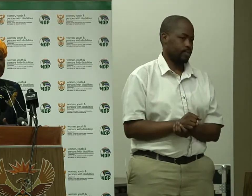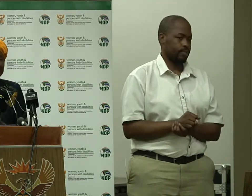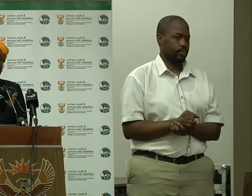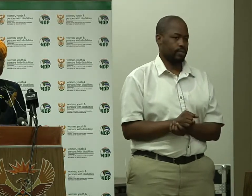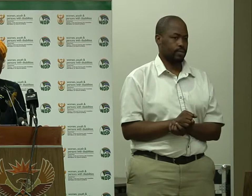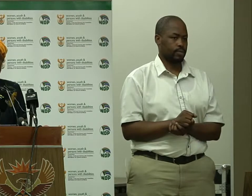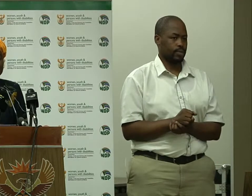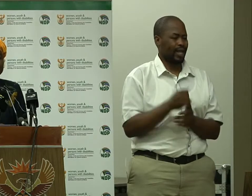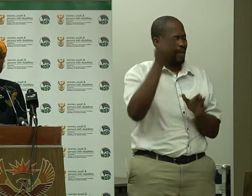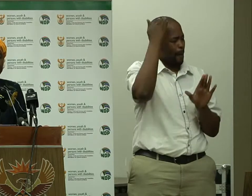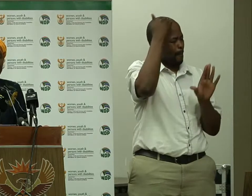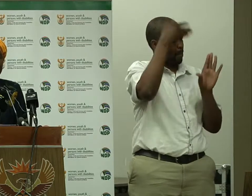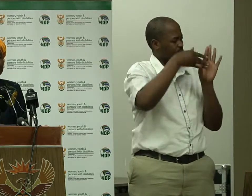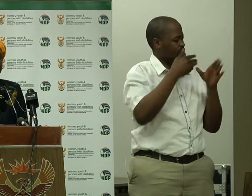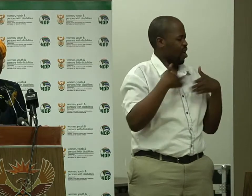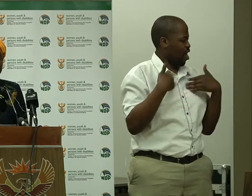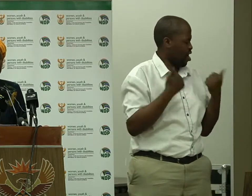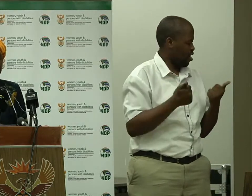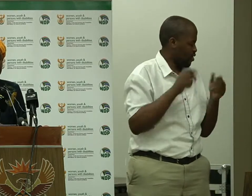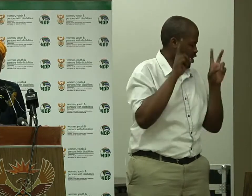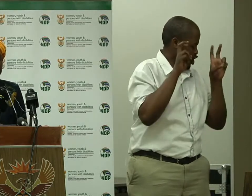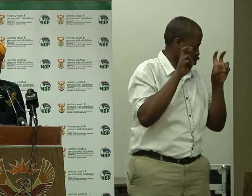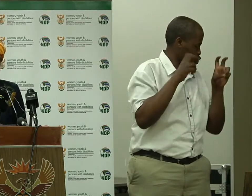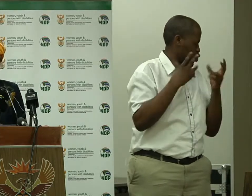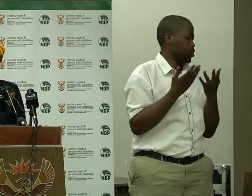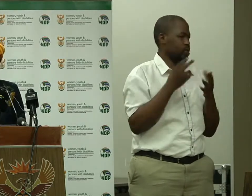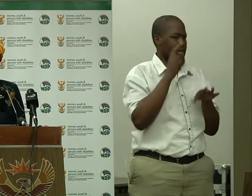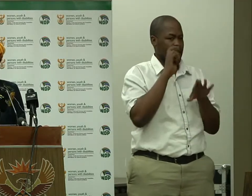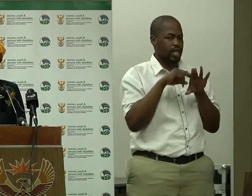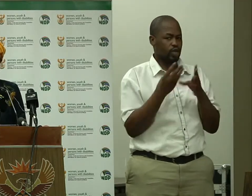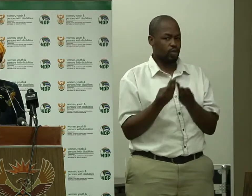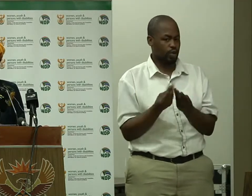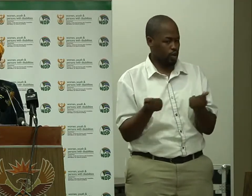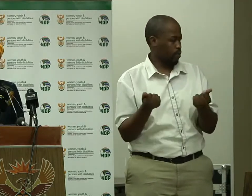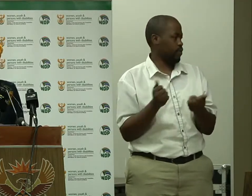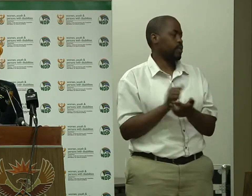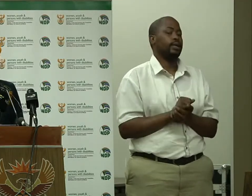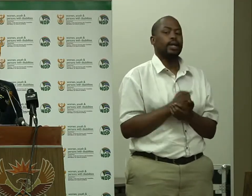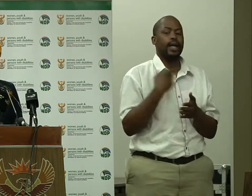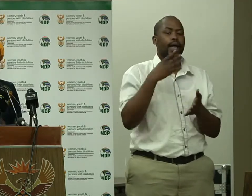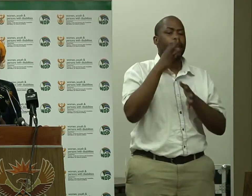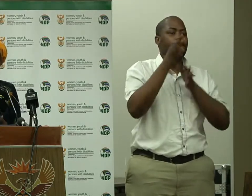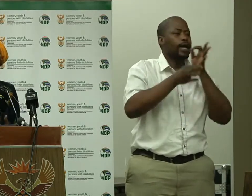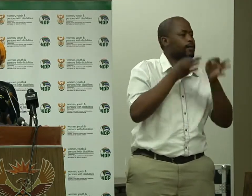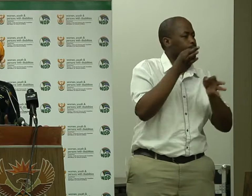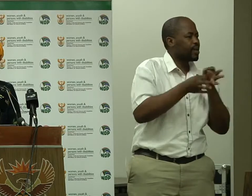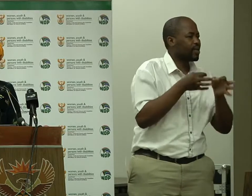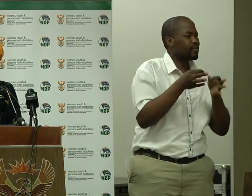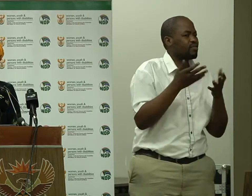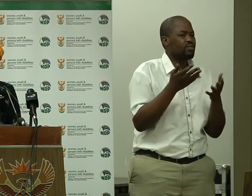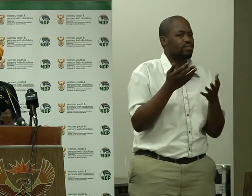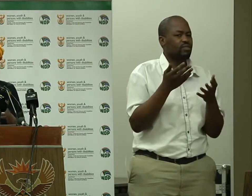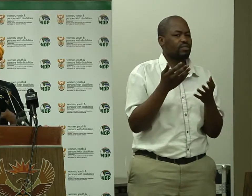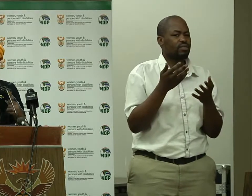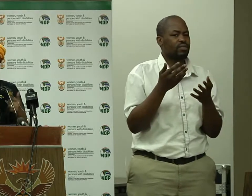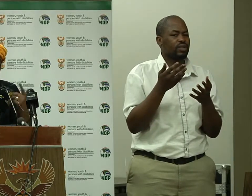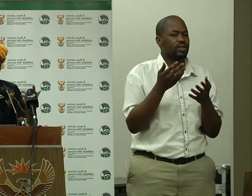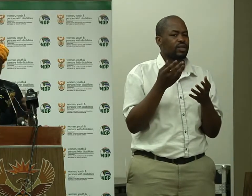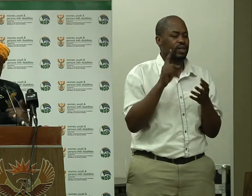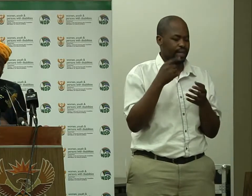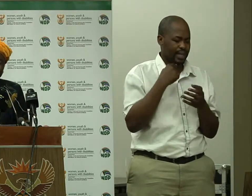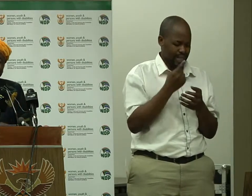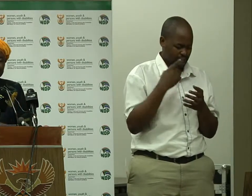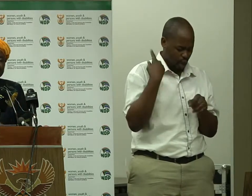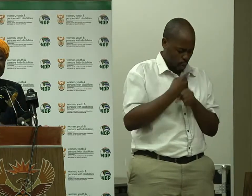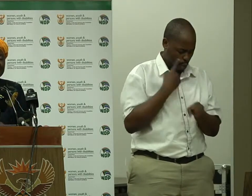the mental health issues that they had to struggle with, and explaining, there was a said, I